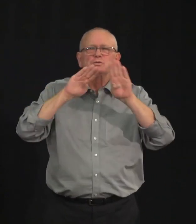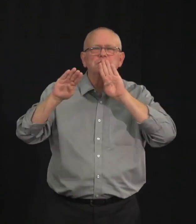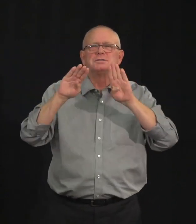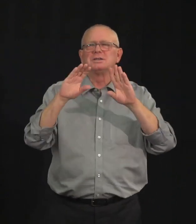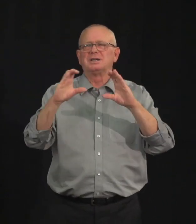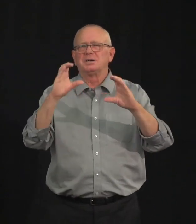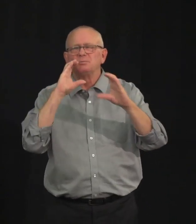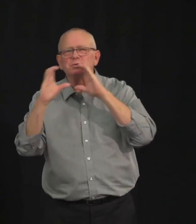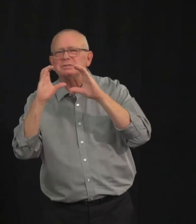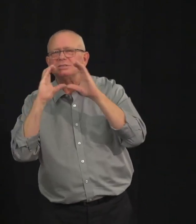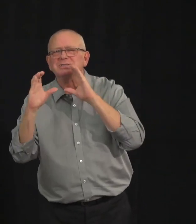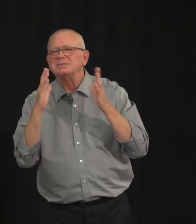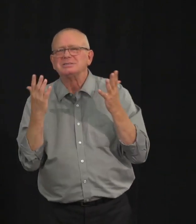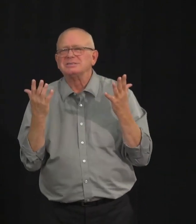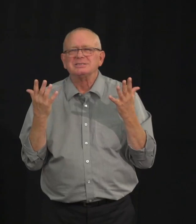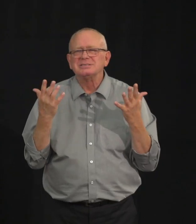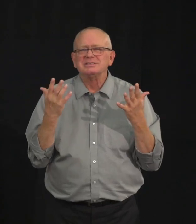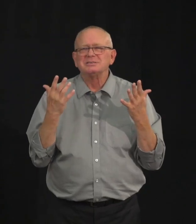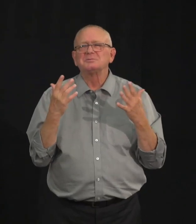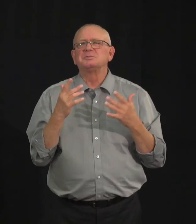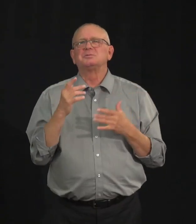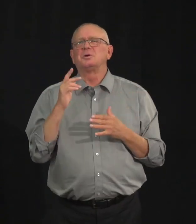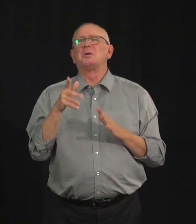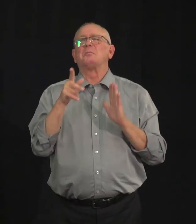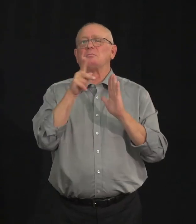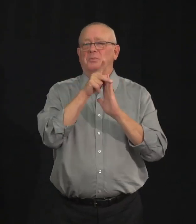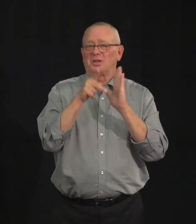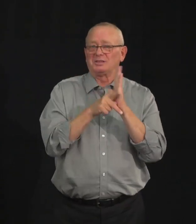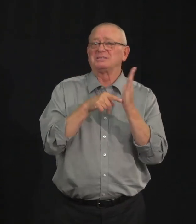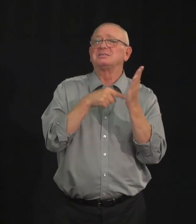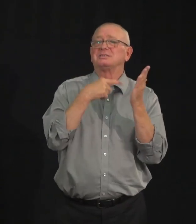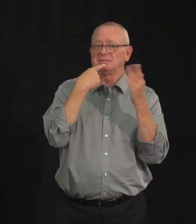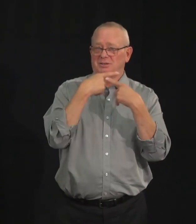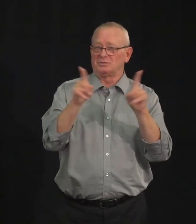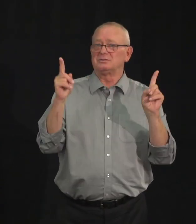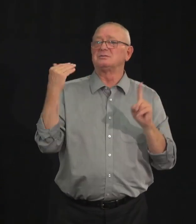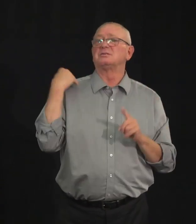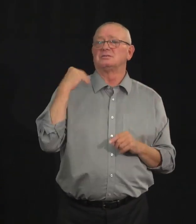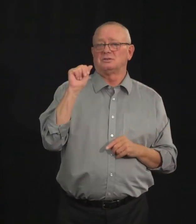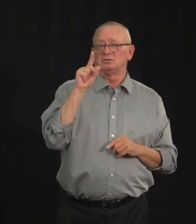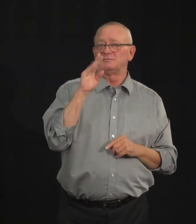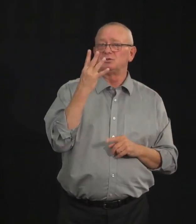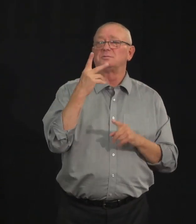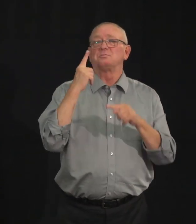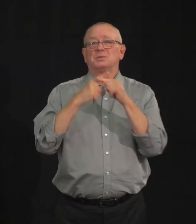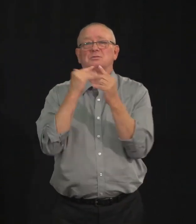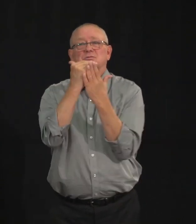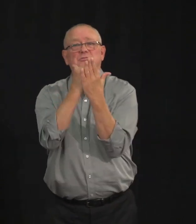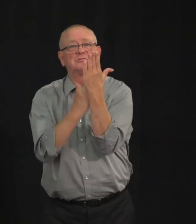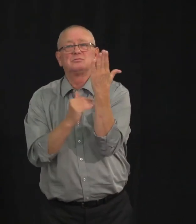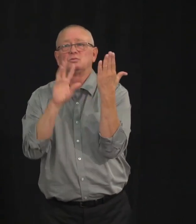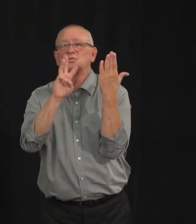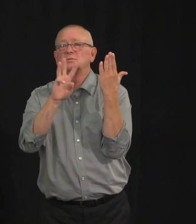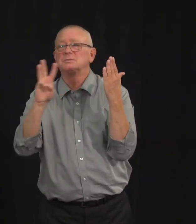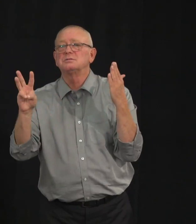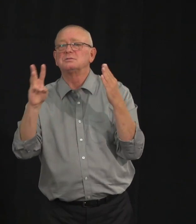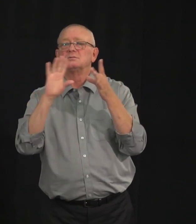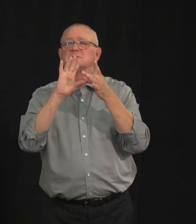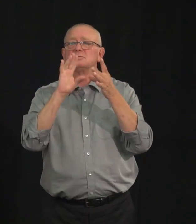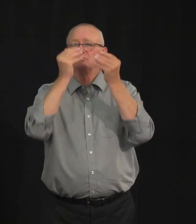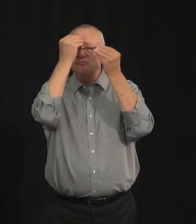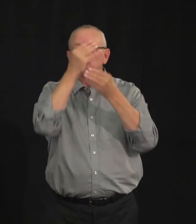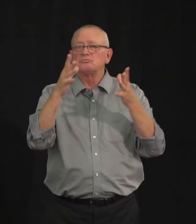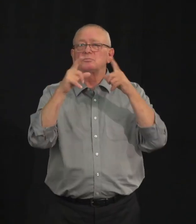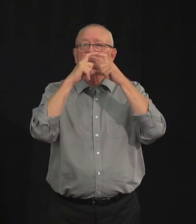early August and in our school guidance online, we have always stated that masking is not required when